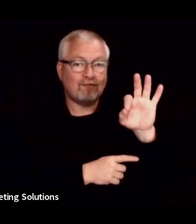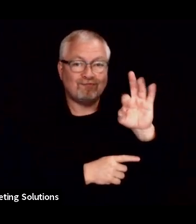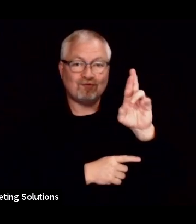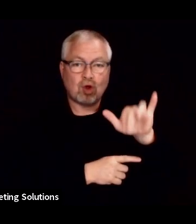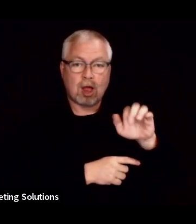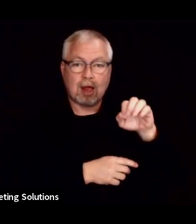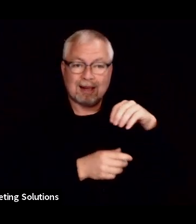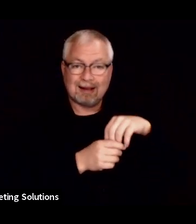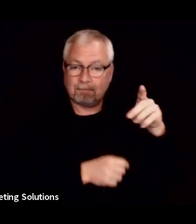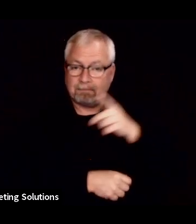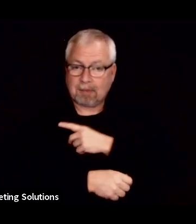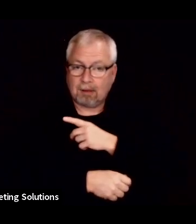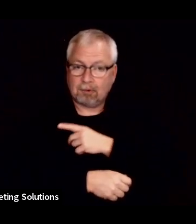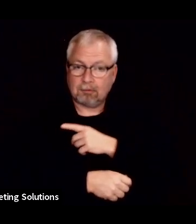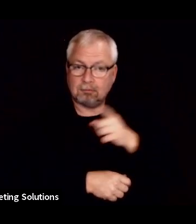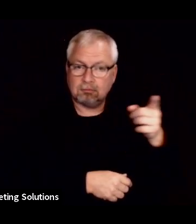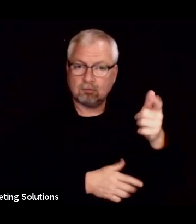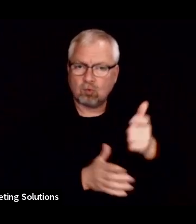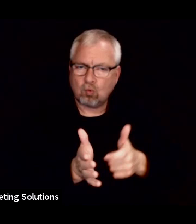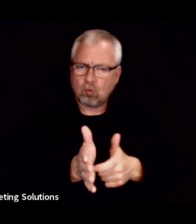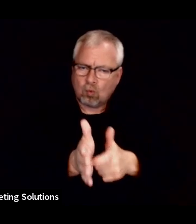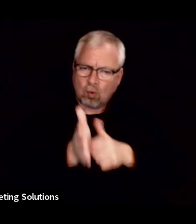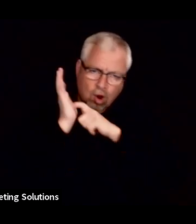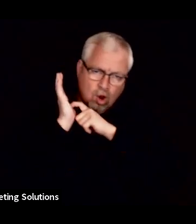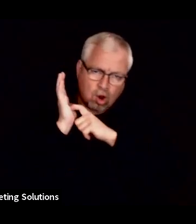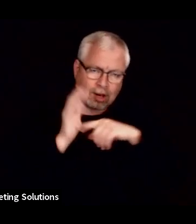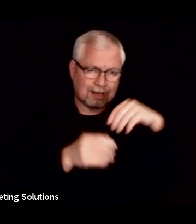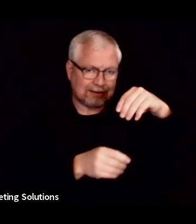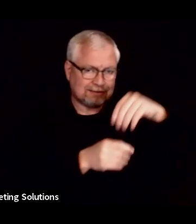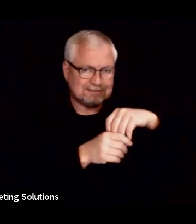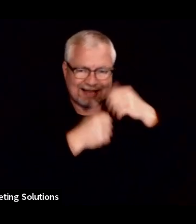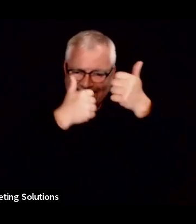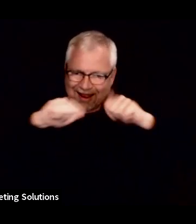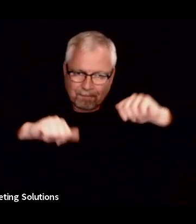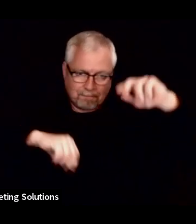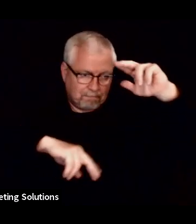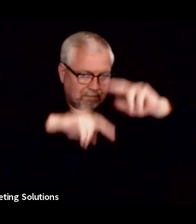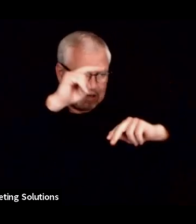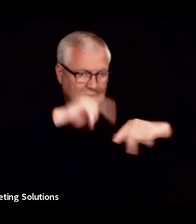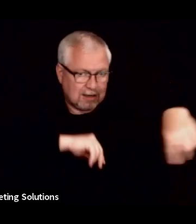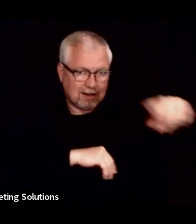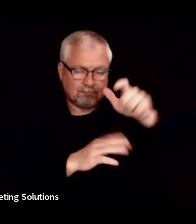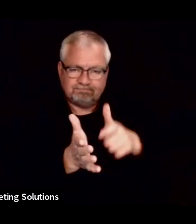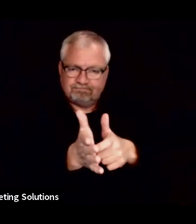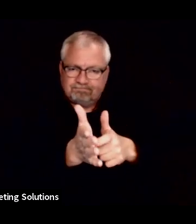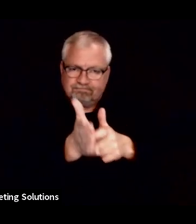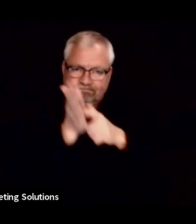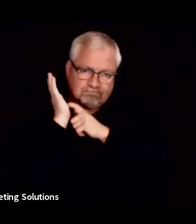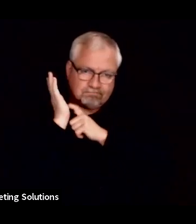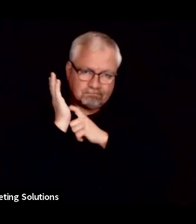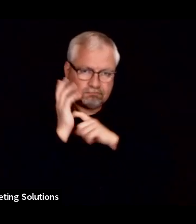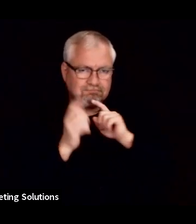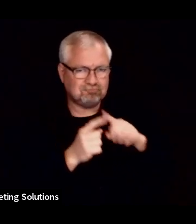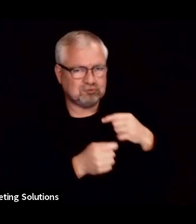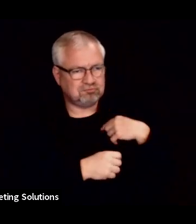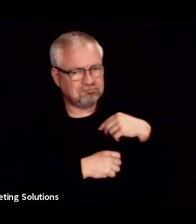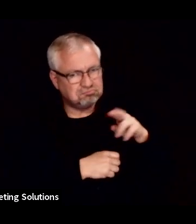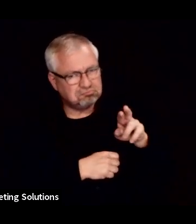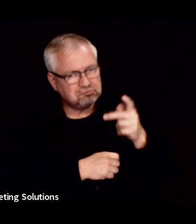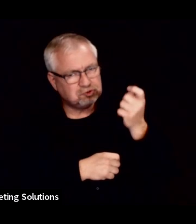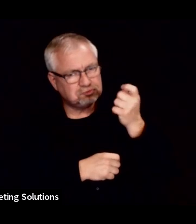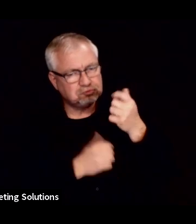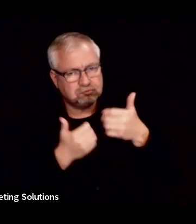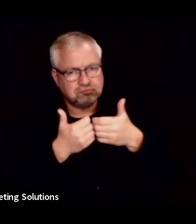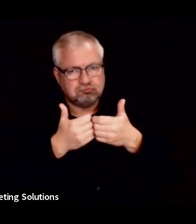know. But the reality is that there's a partisan aspect to this. And I've been speaking with Republican